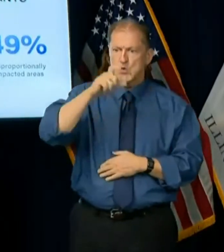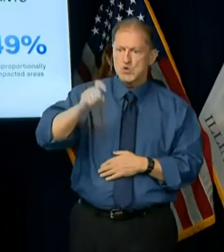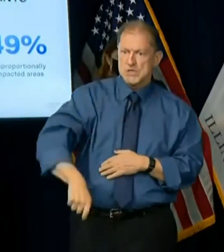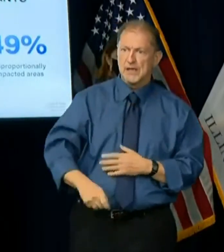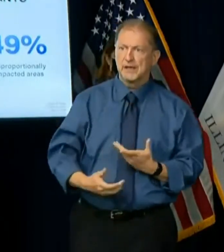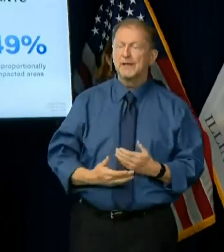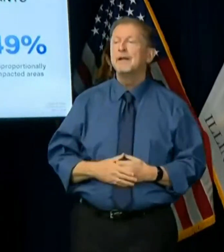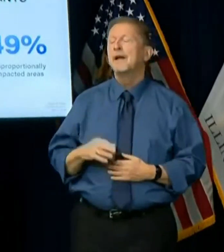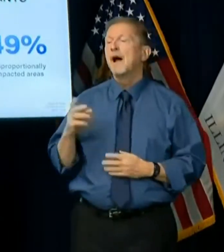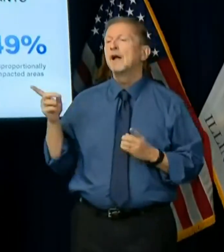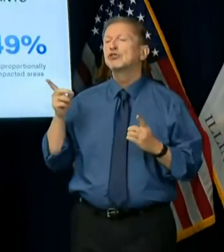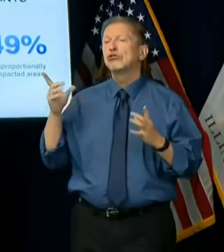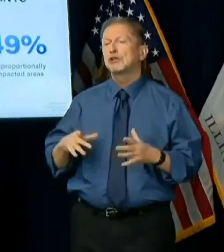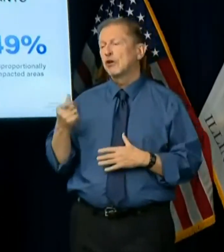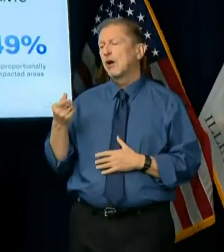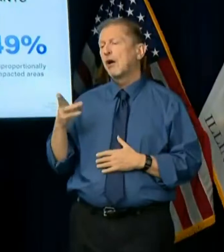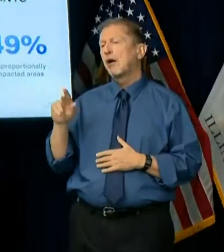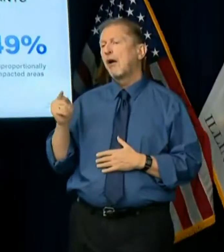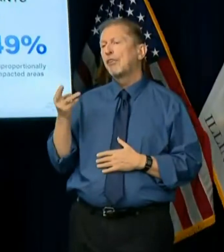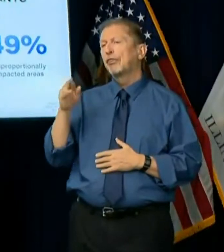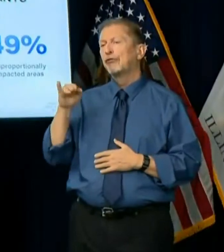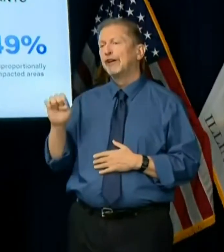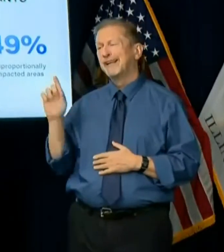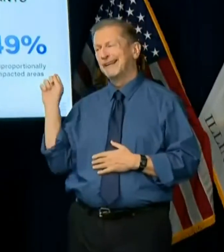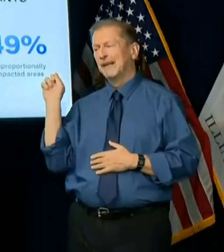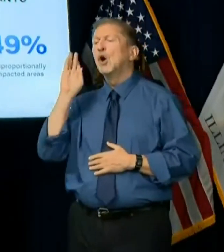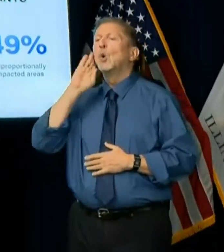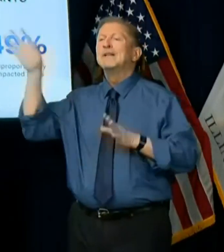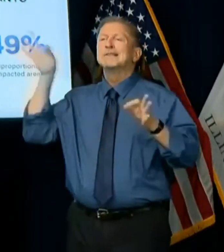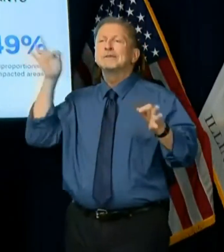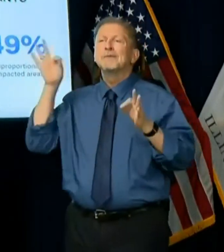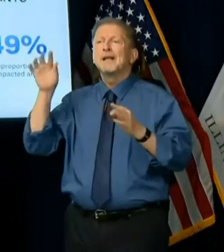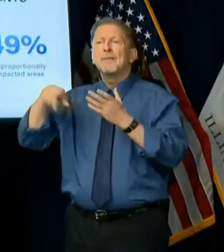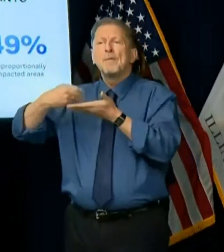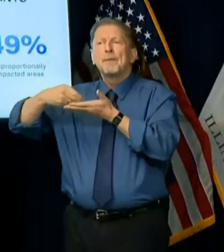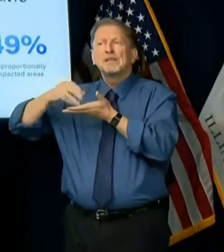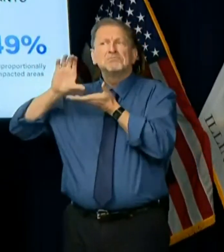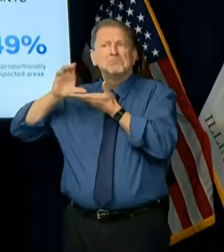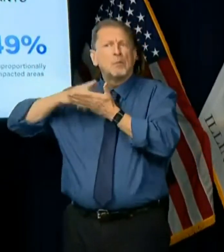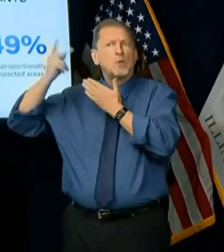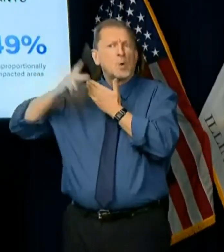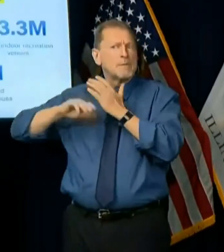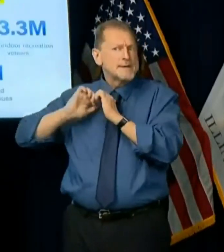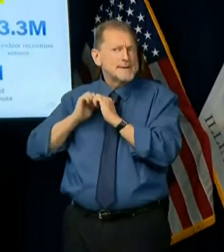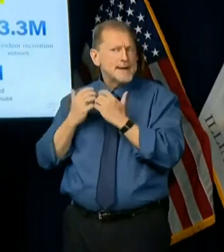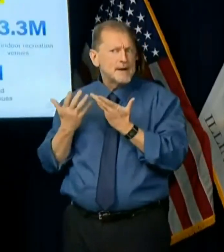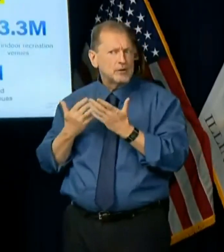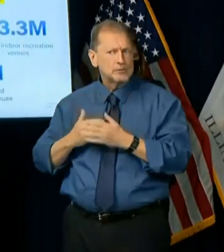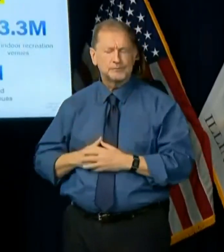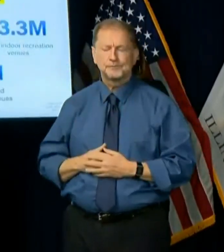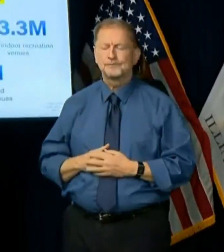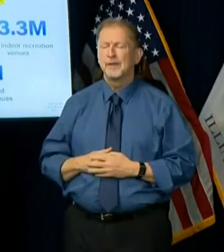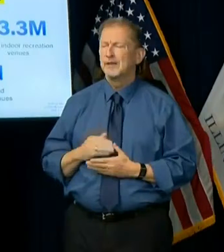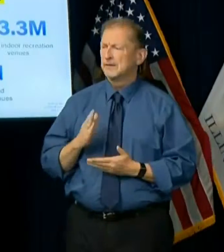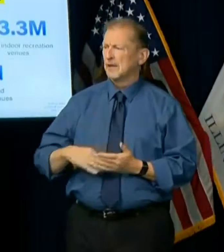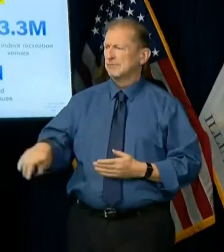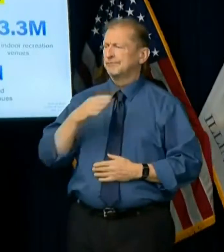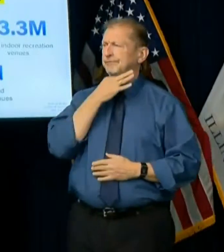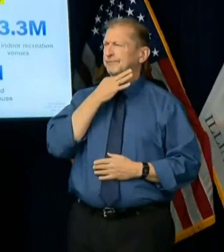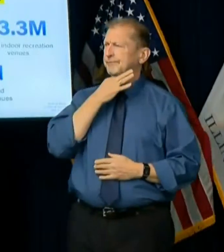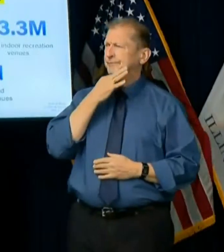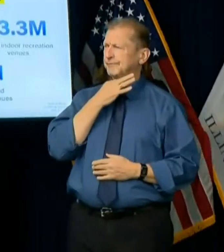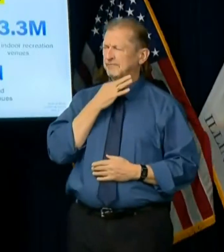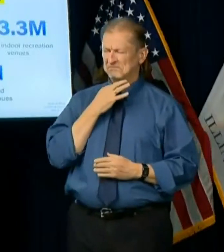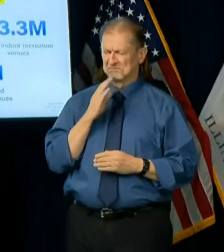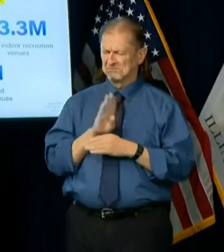Director Guthrie will explain more about what that means in just a moment. If you're wondering what types of businesses have received